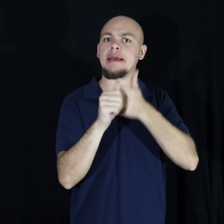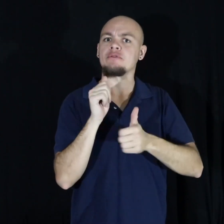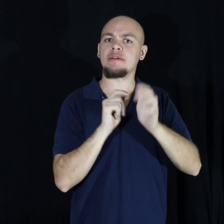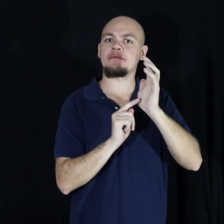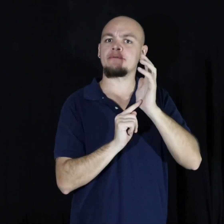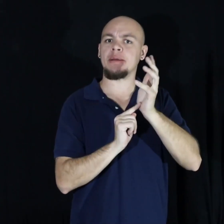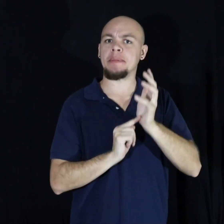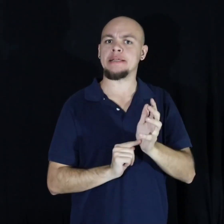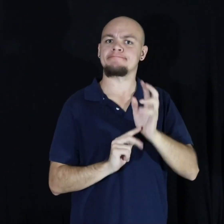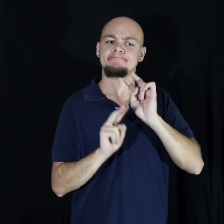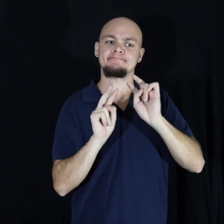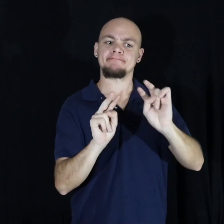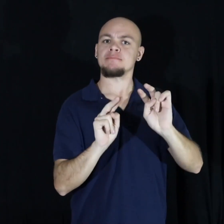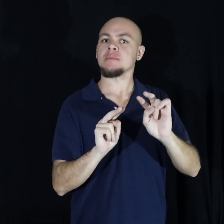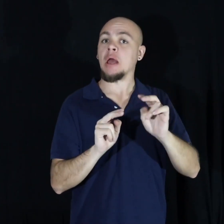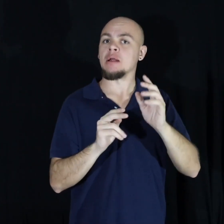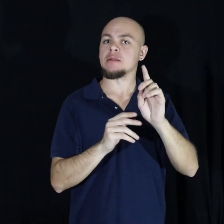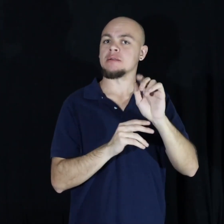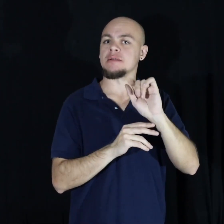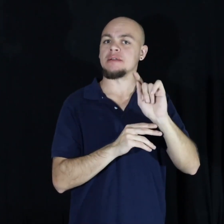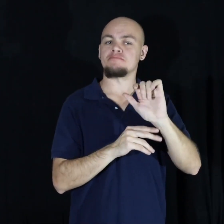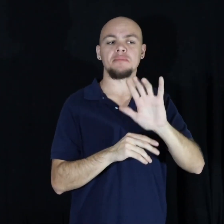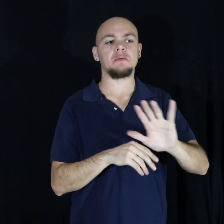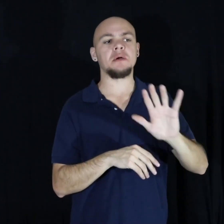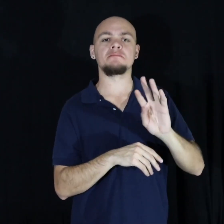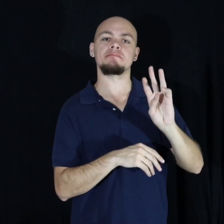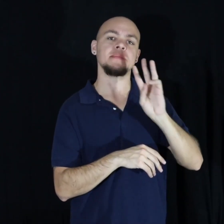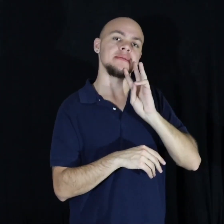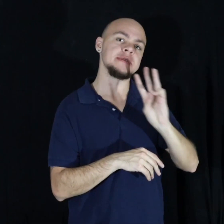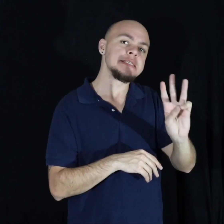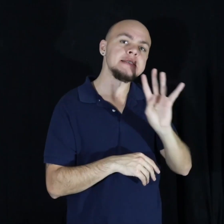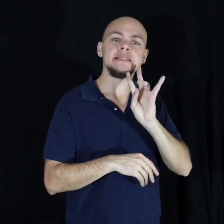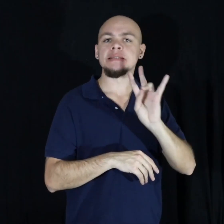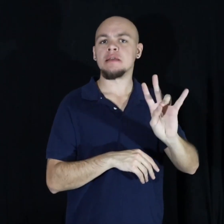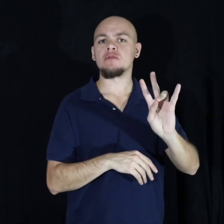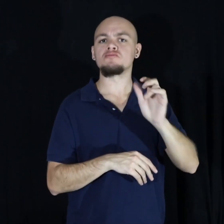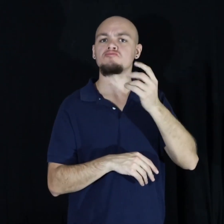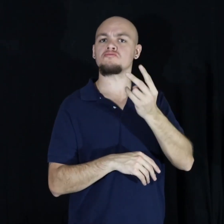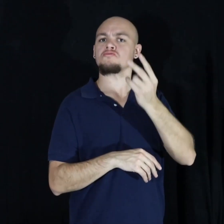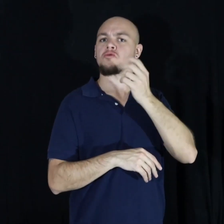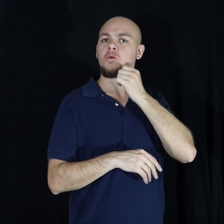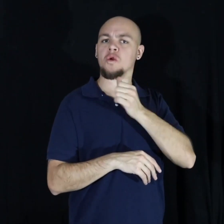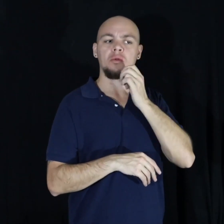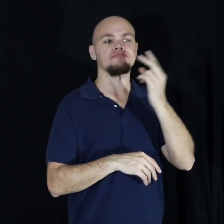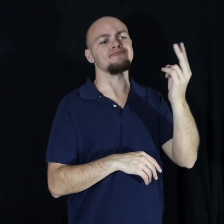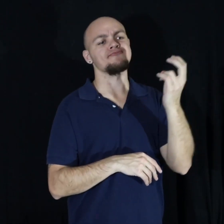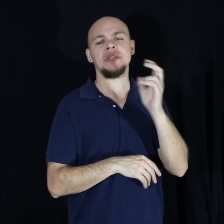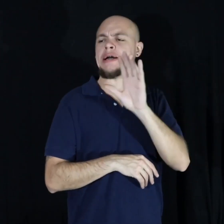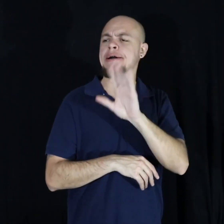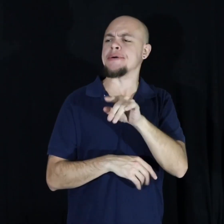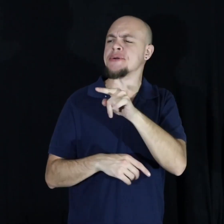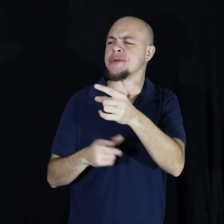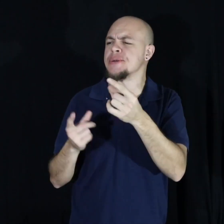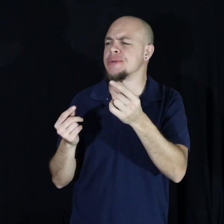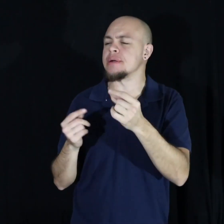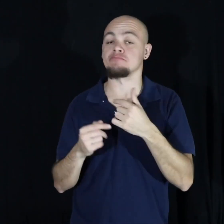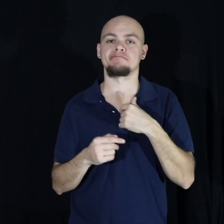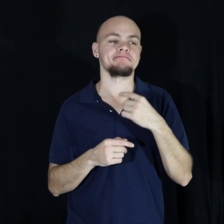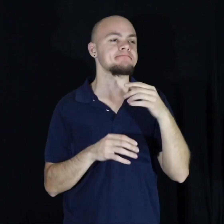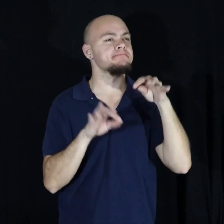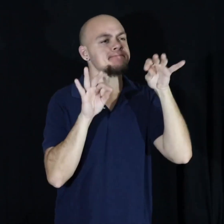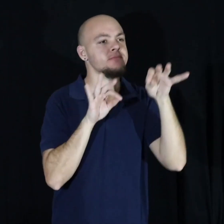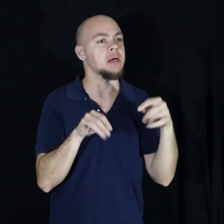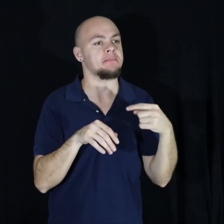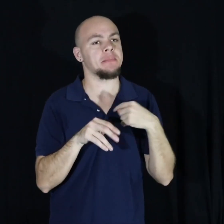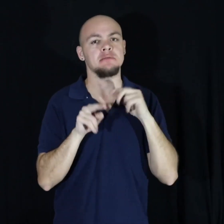this data, 2 little girls around 6 or 7 years old came up to me and asked what I was doing. I told them that I